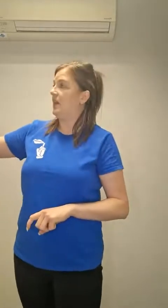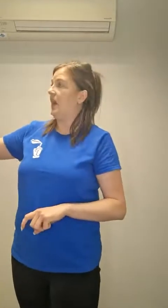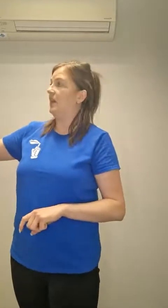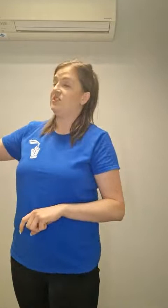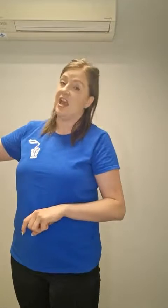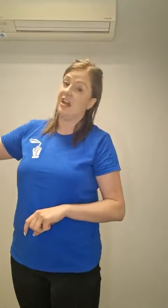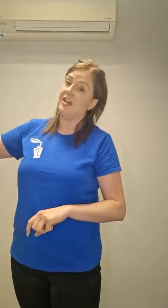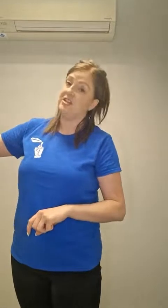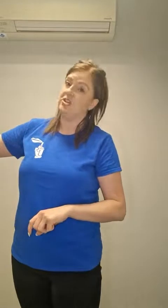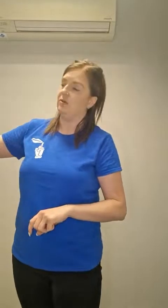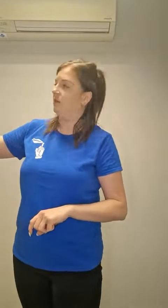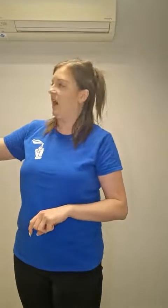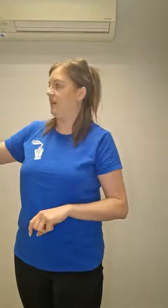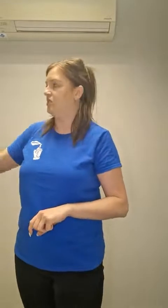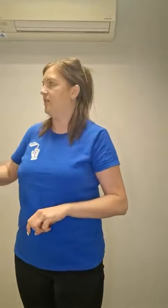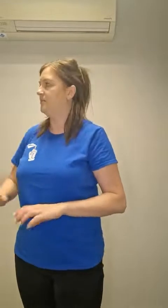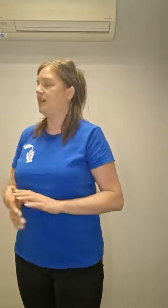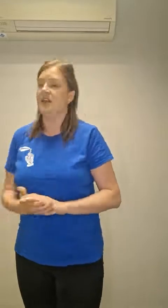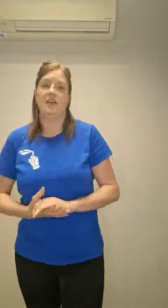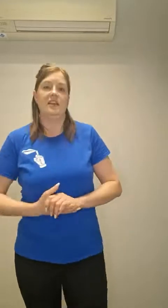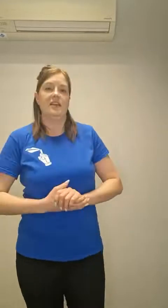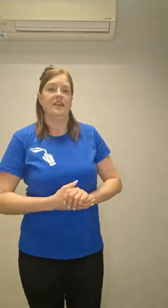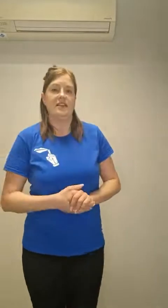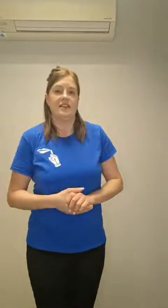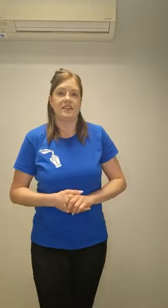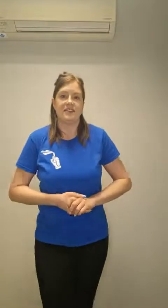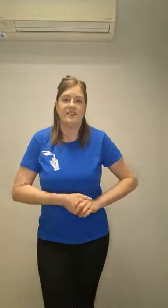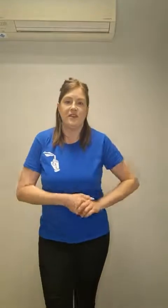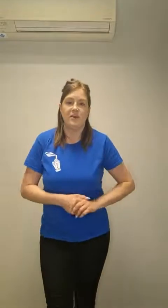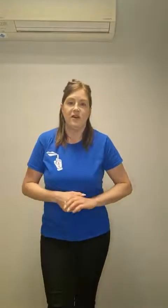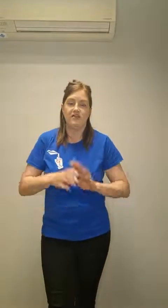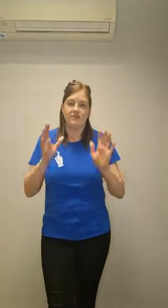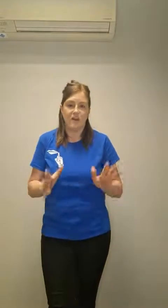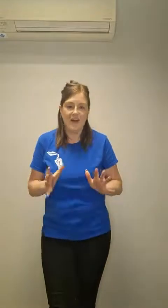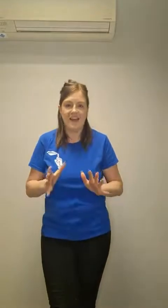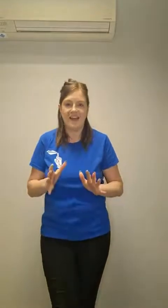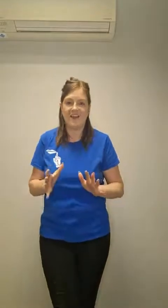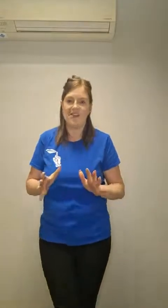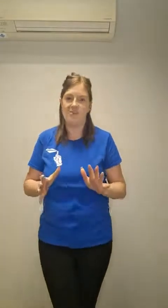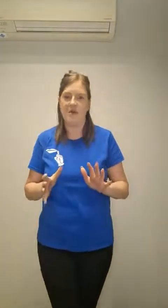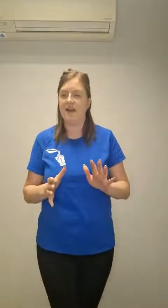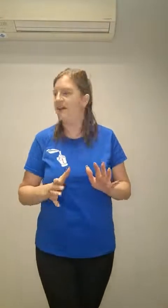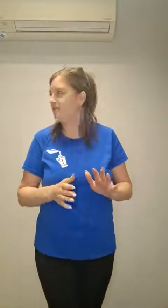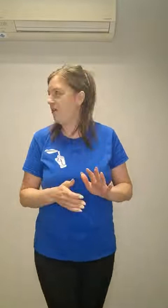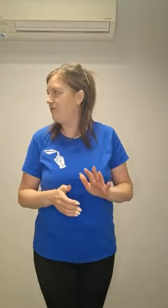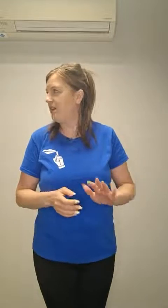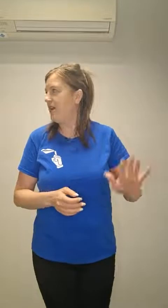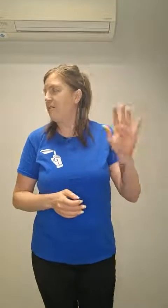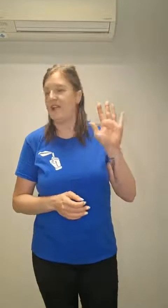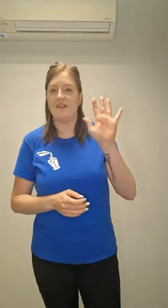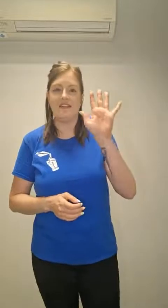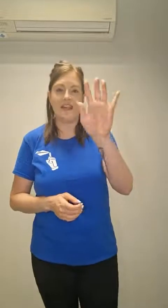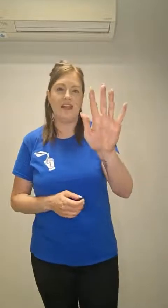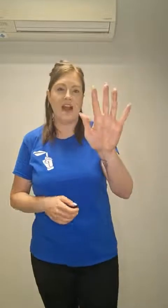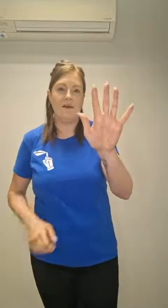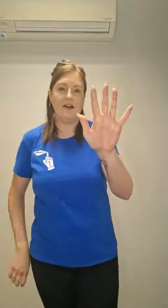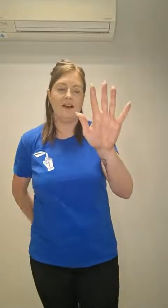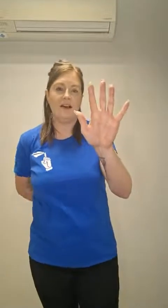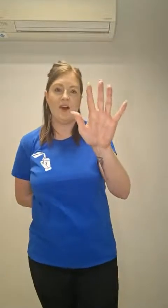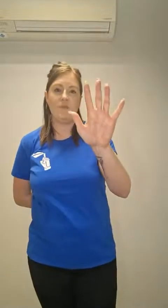have 10 additional hand shapes. So from where we left off, we're going to take our open